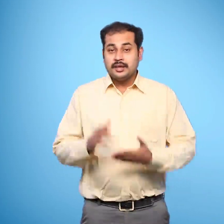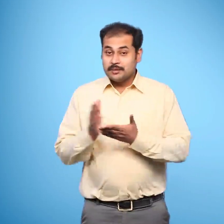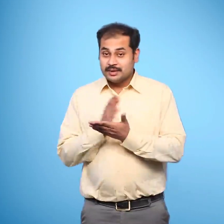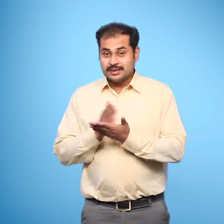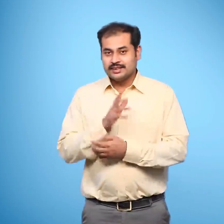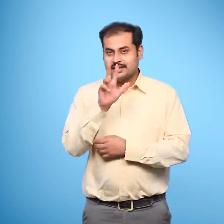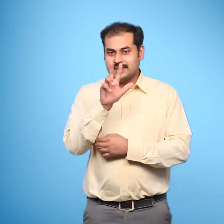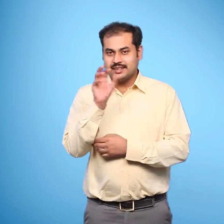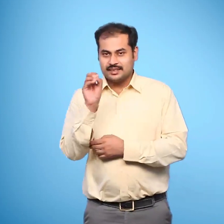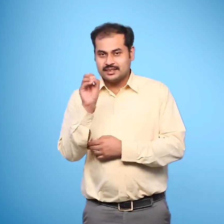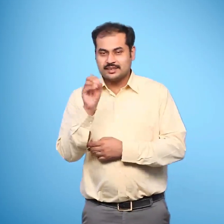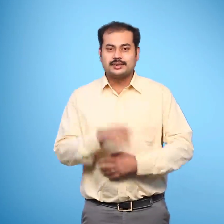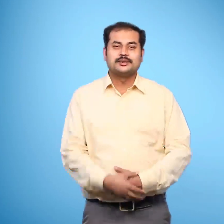Page 80.